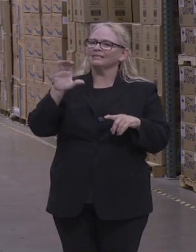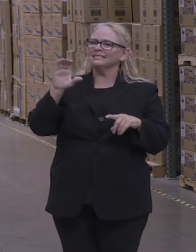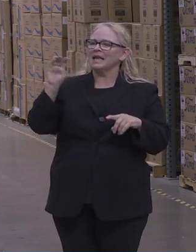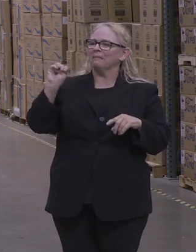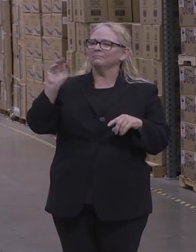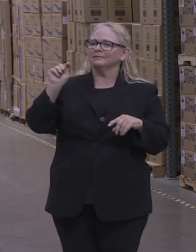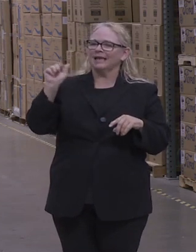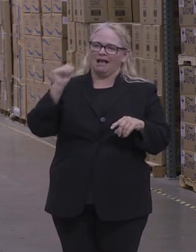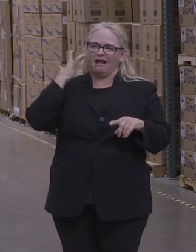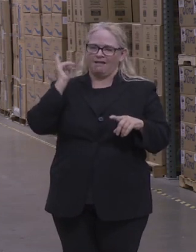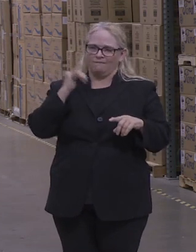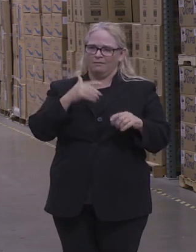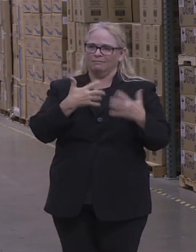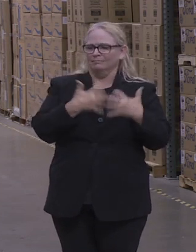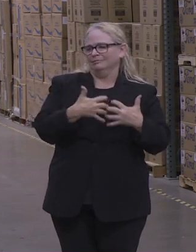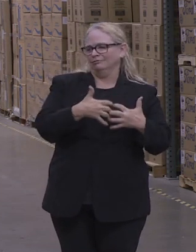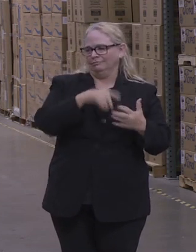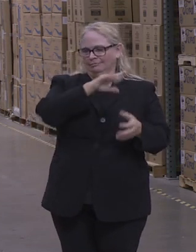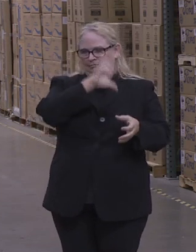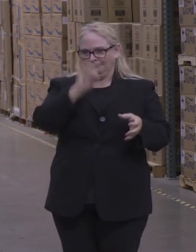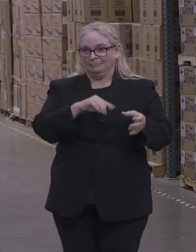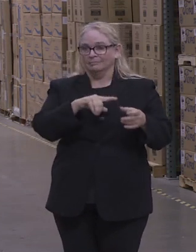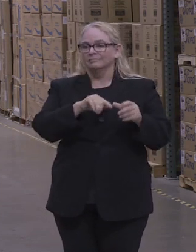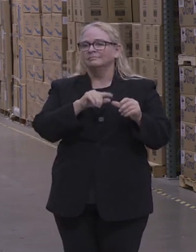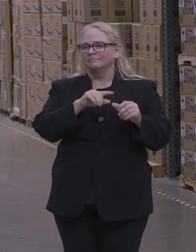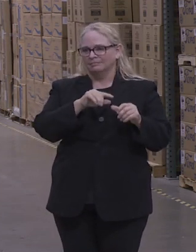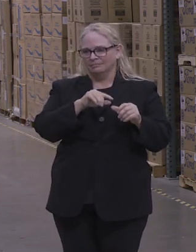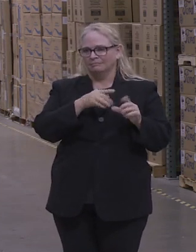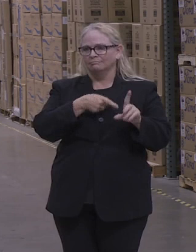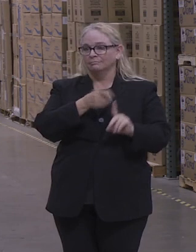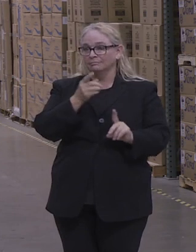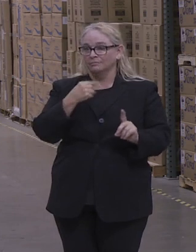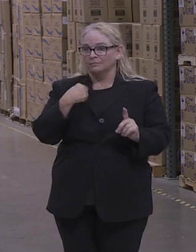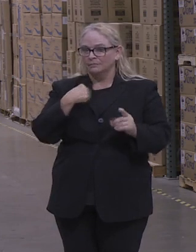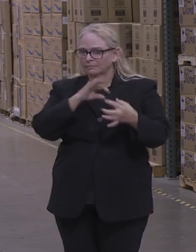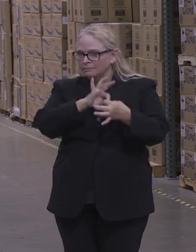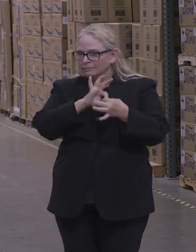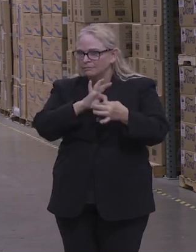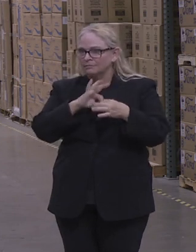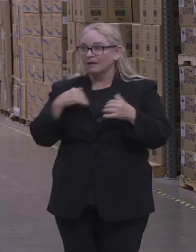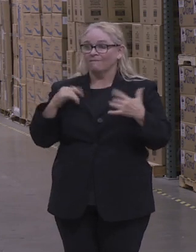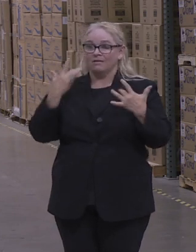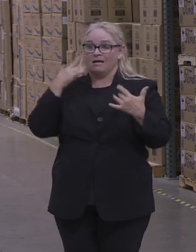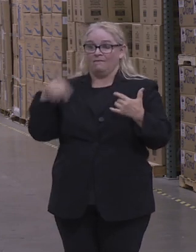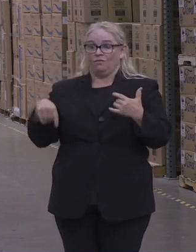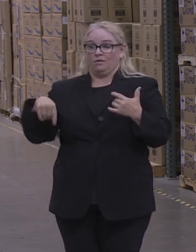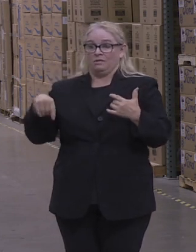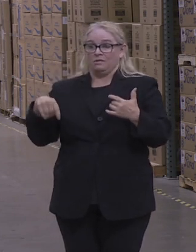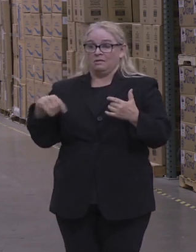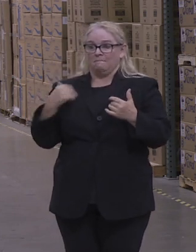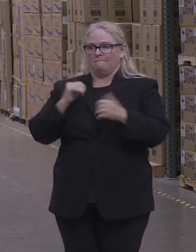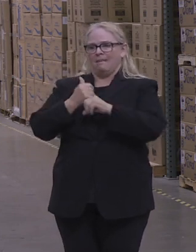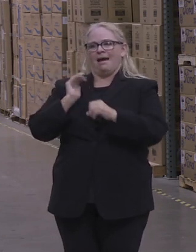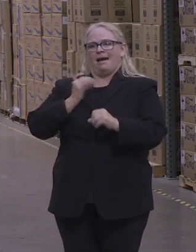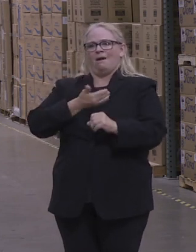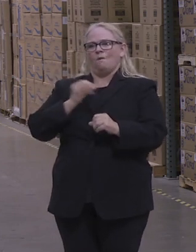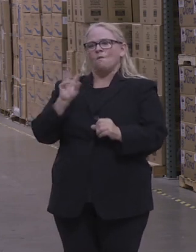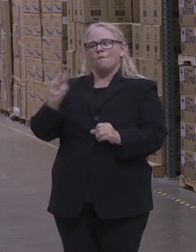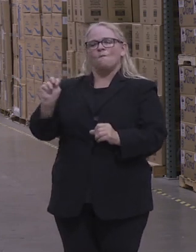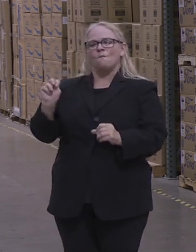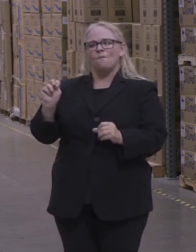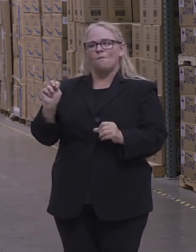where we have a Safely Making California site, Safely Making California